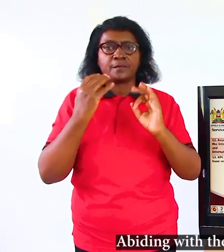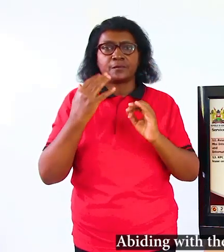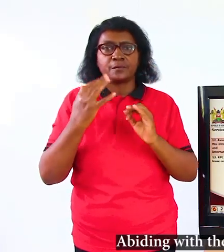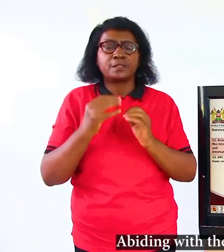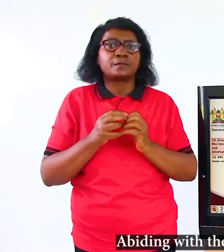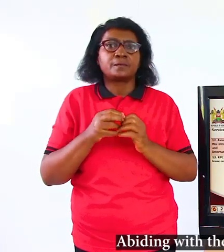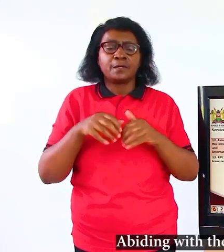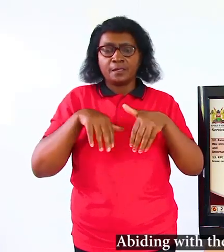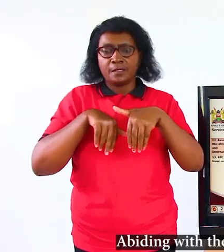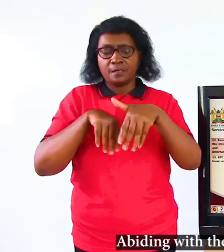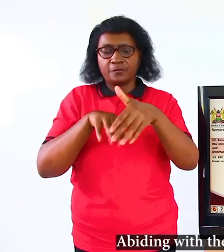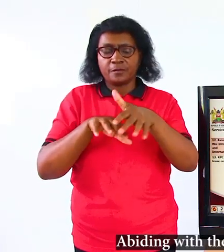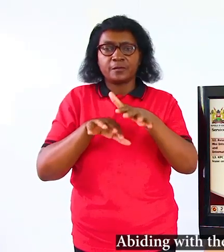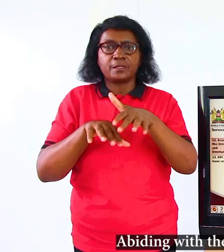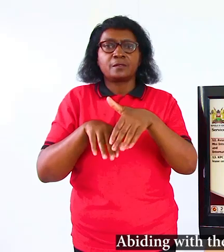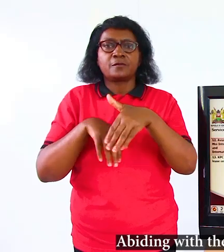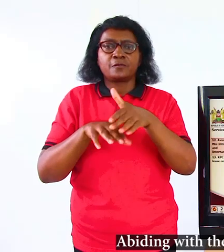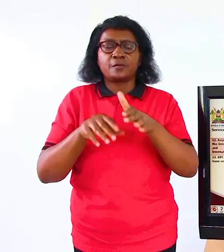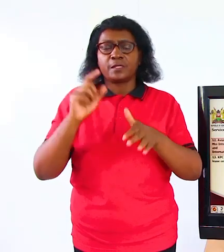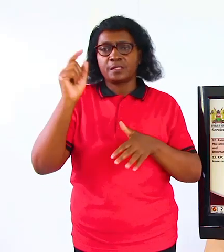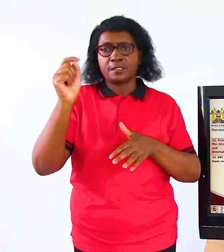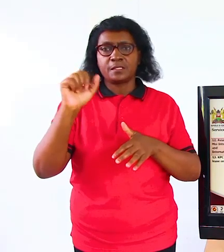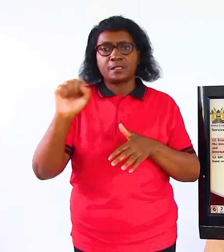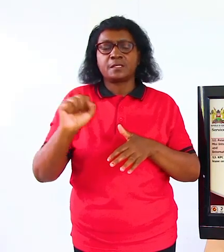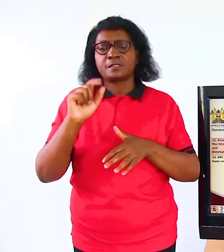abiding with the provisions of TSA.